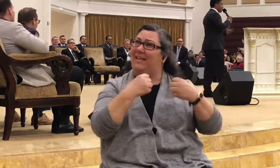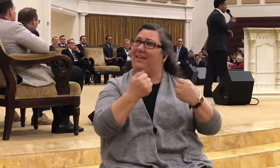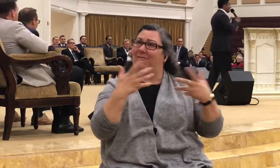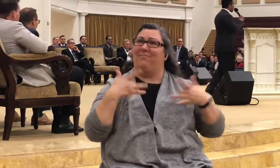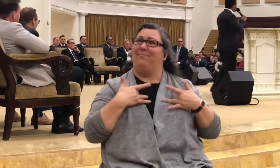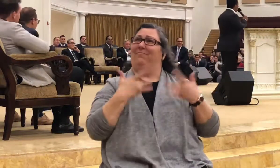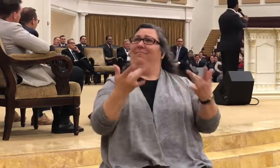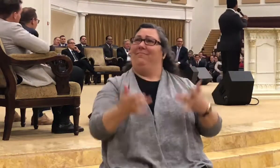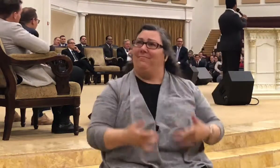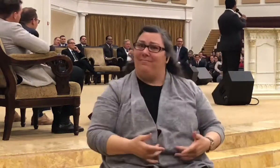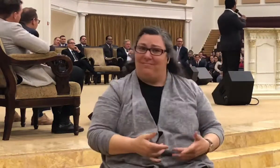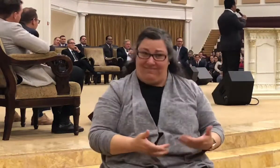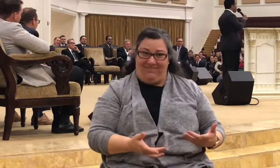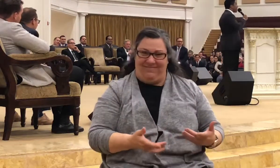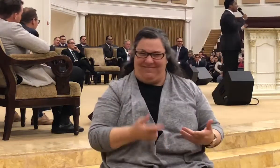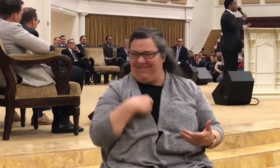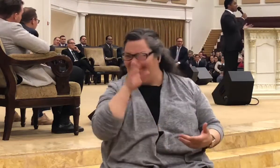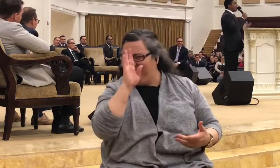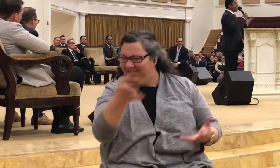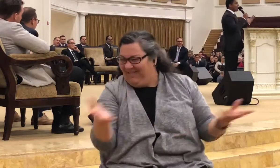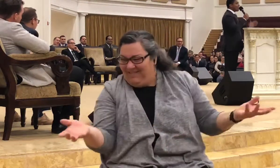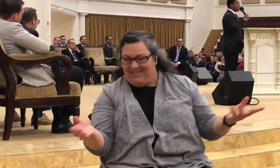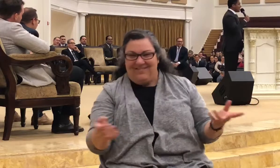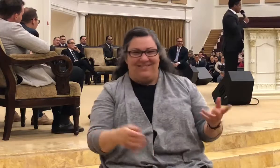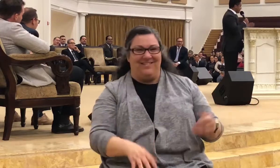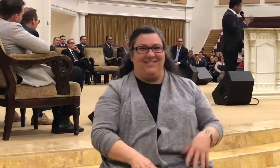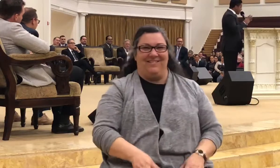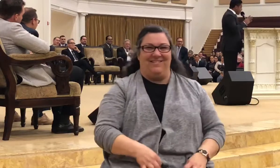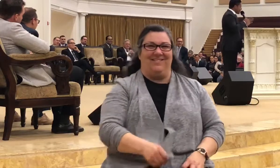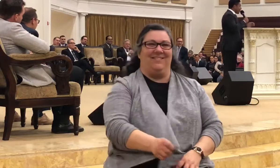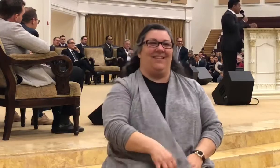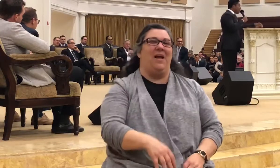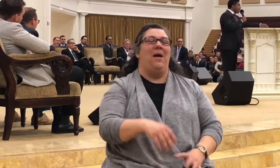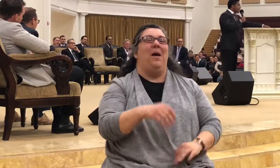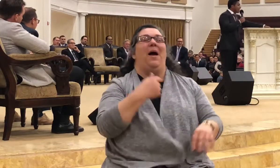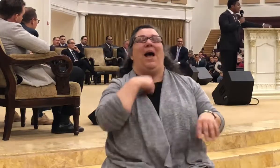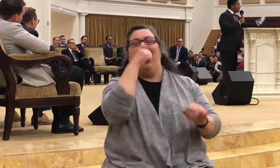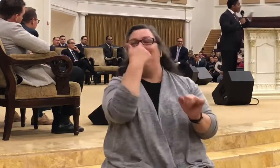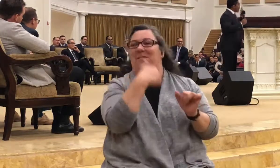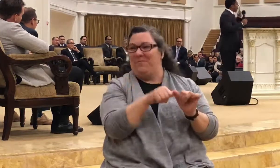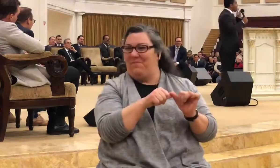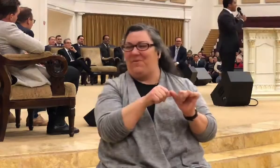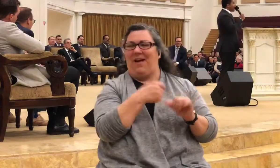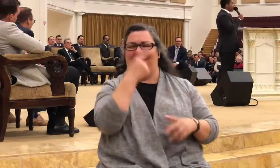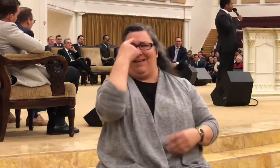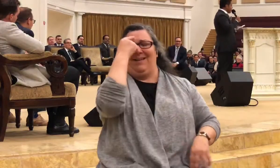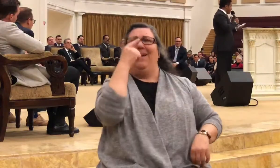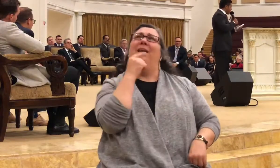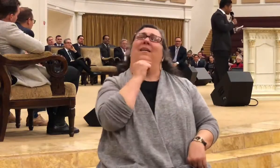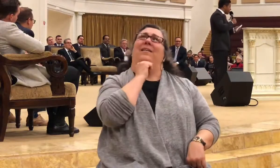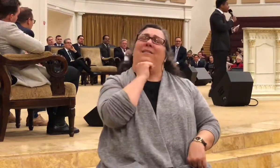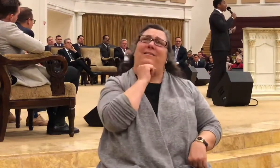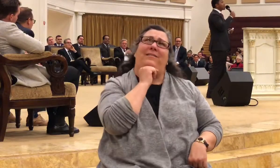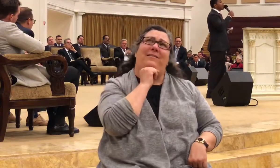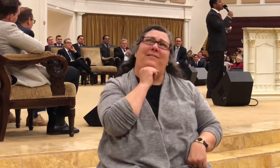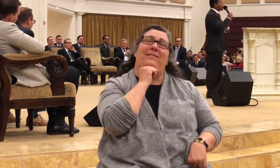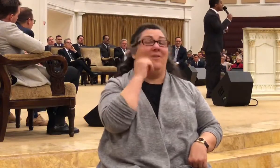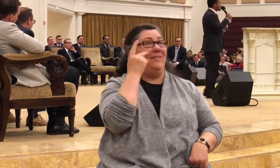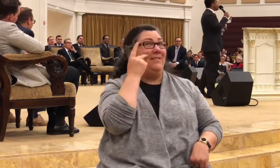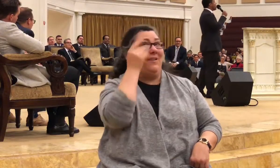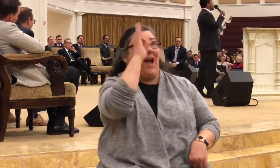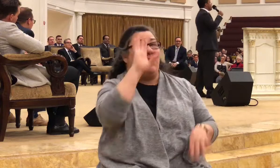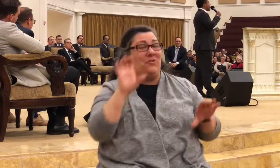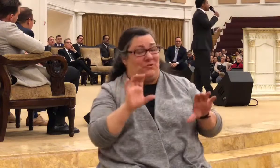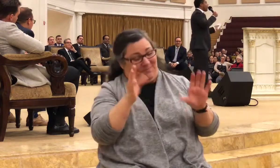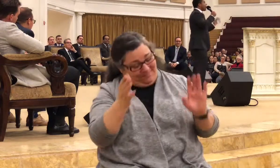healed. I'm just kind of being transparent with everybody, all right? That's all right. So I remember thinking, all right, well, you know, let's see what God's going to do.